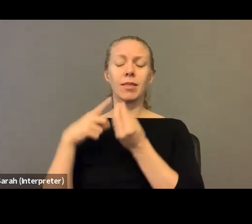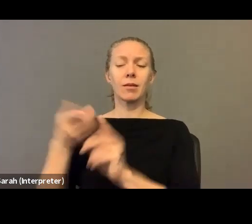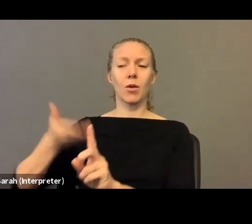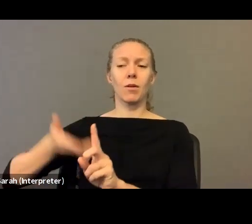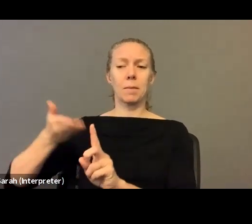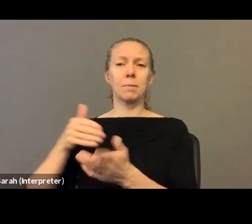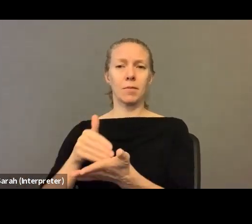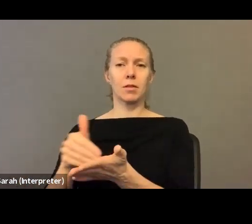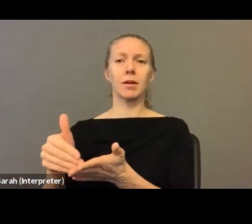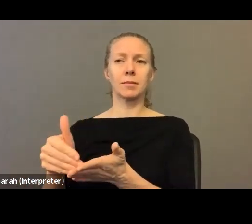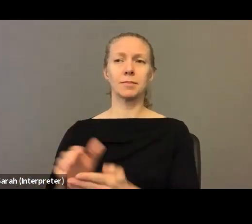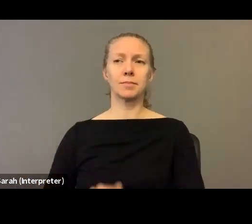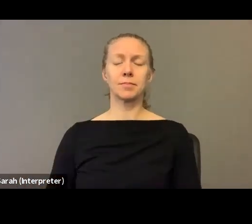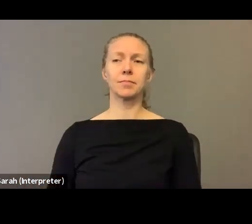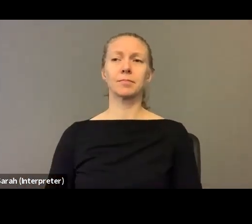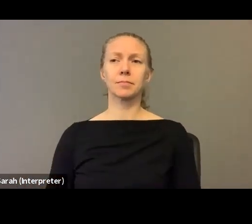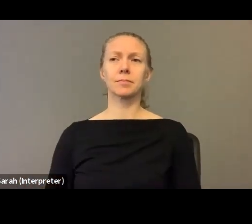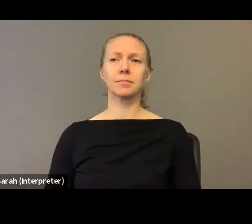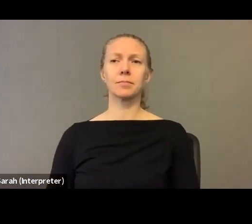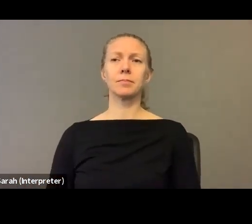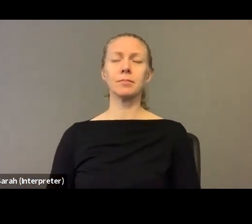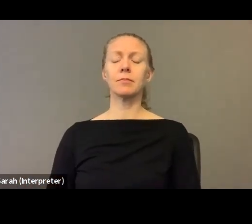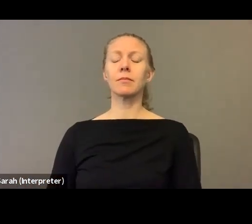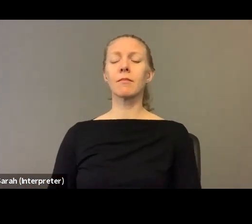This poem, I should mention,